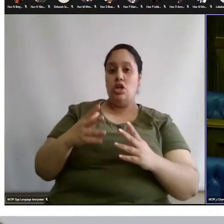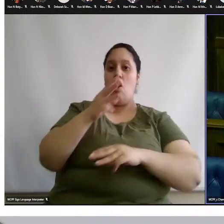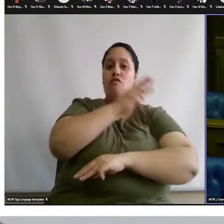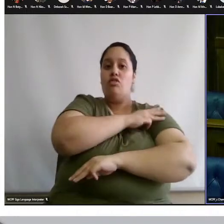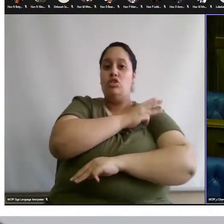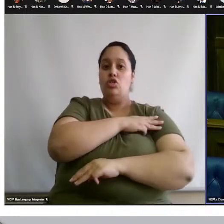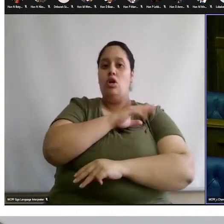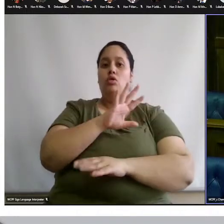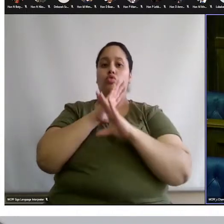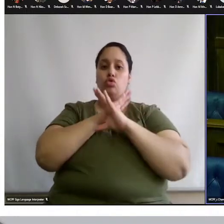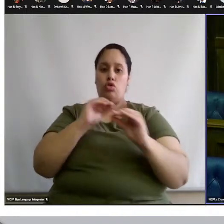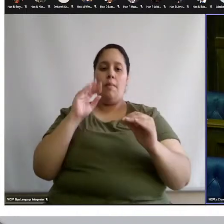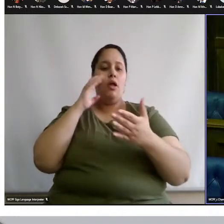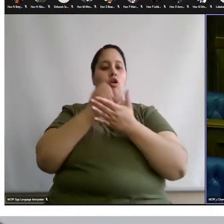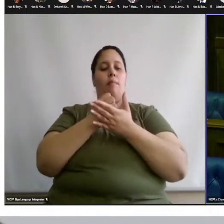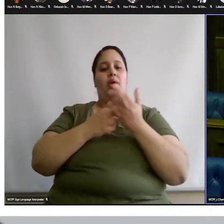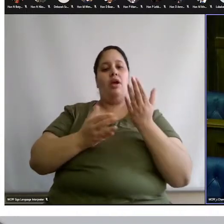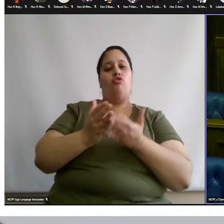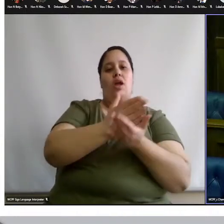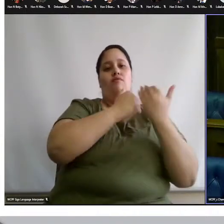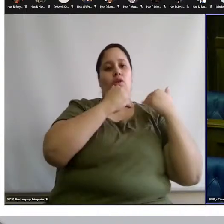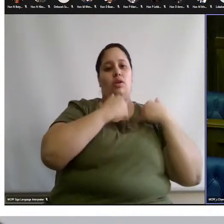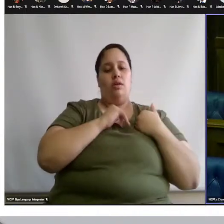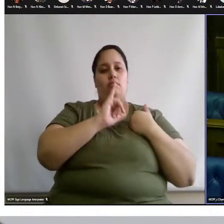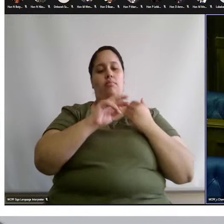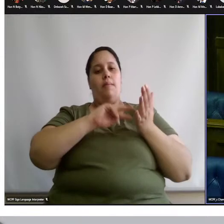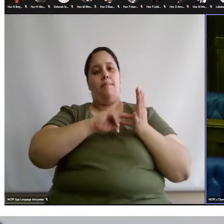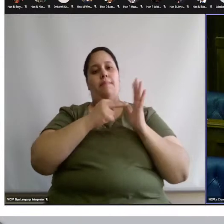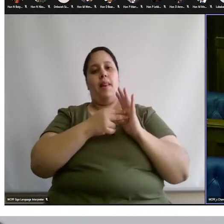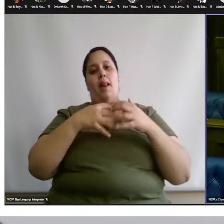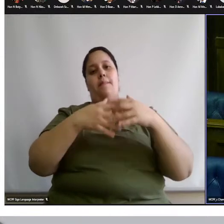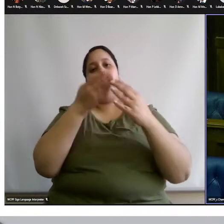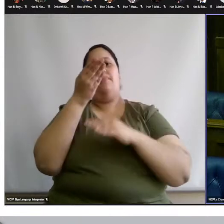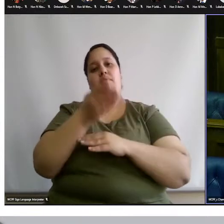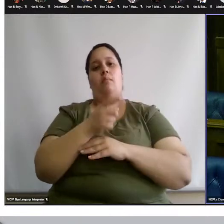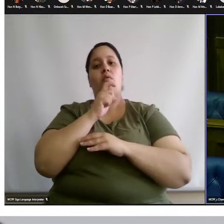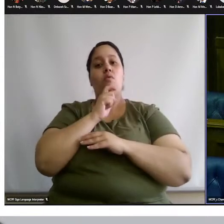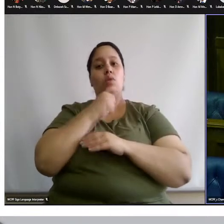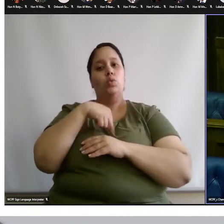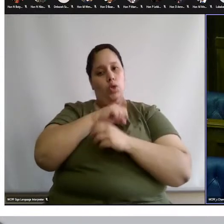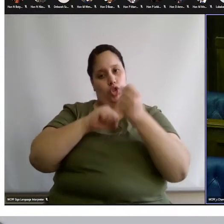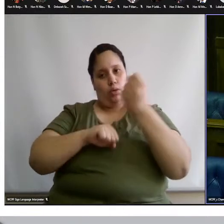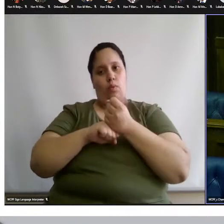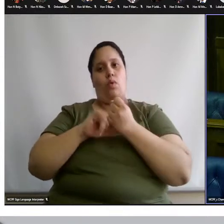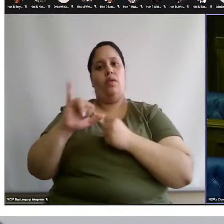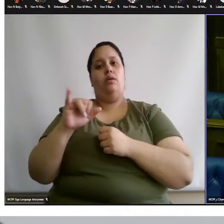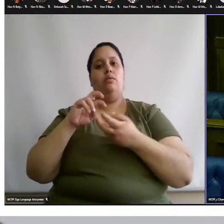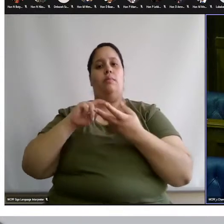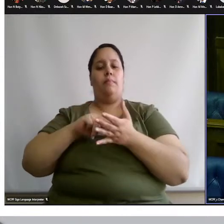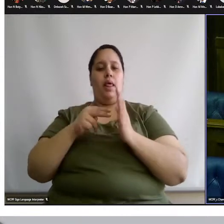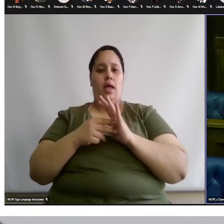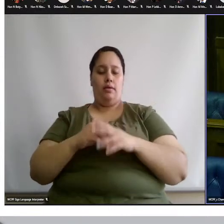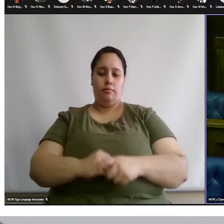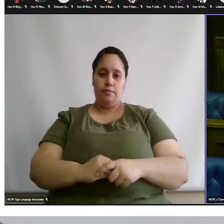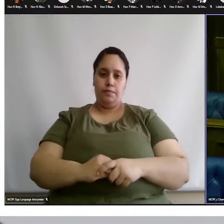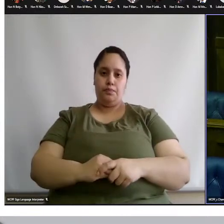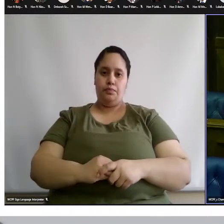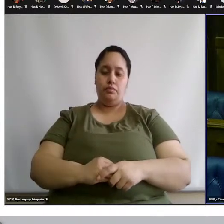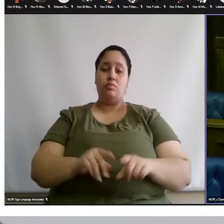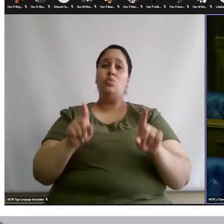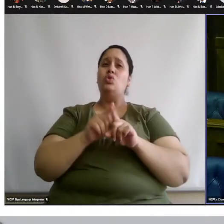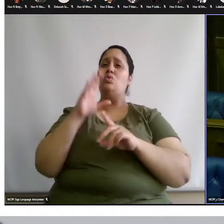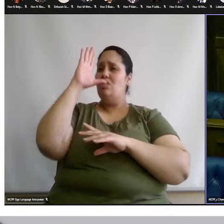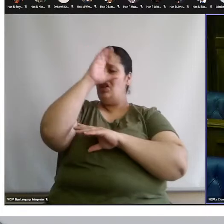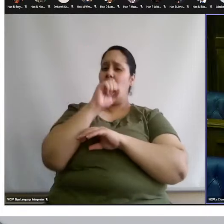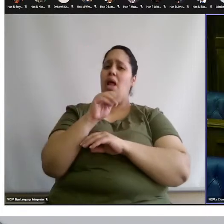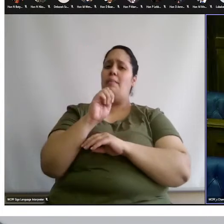an economic recovery and a financial recovery plan in Beaufort West, and we are supporting that. It's very strange that the MEC mentions that the City of